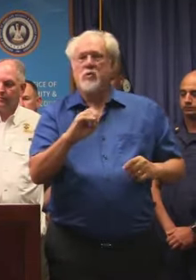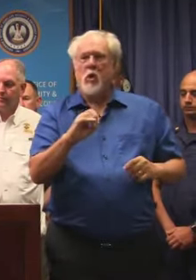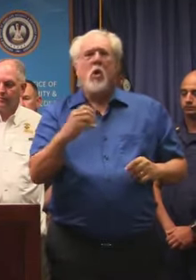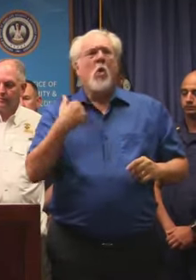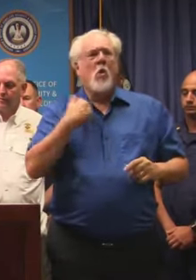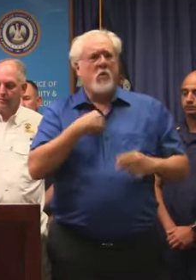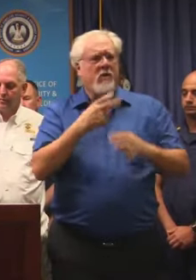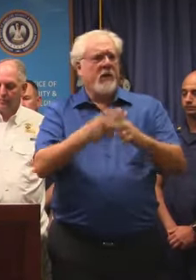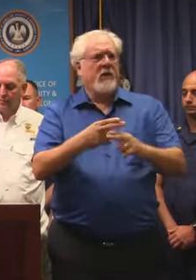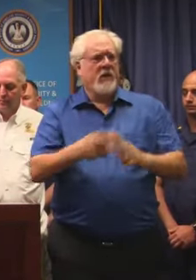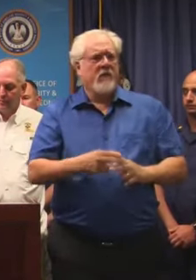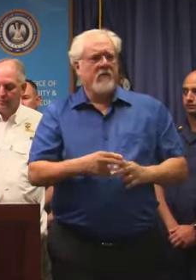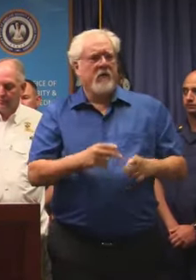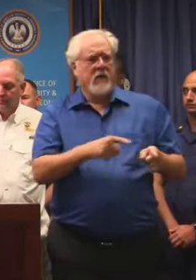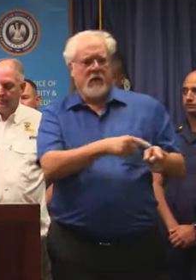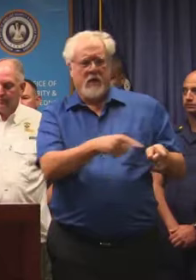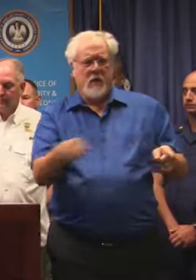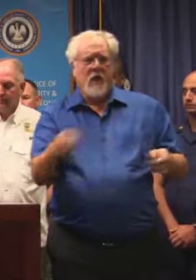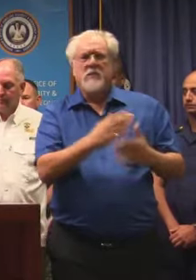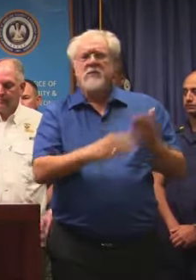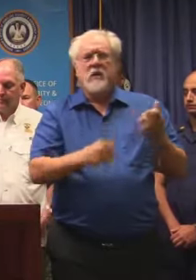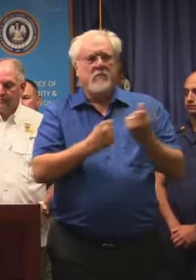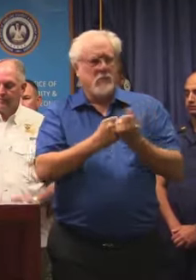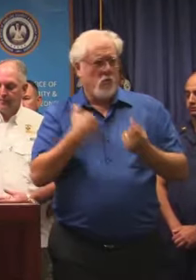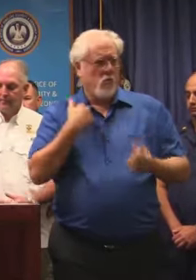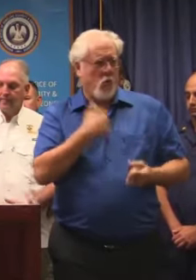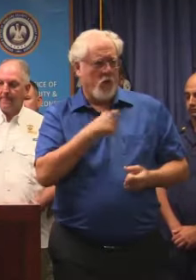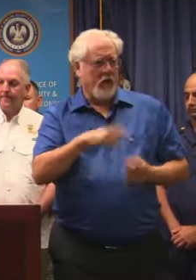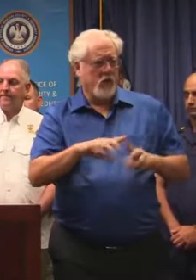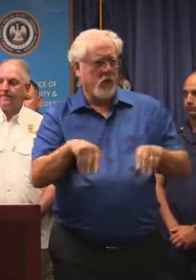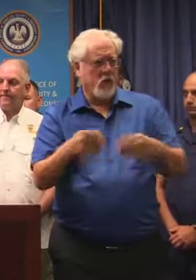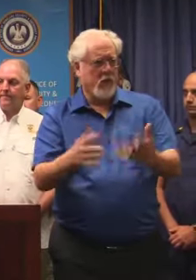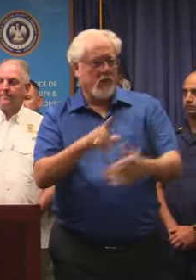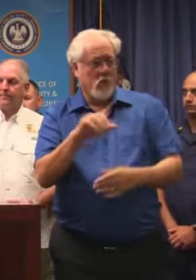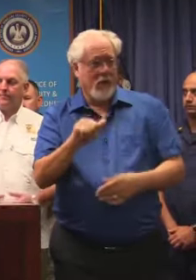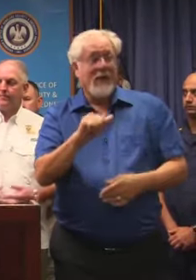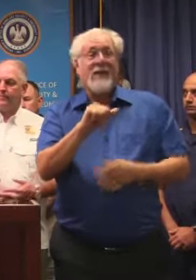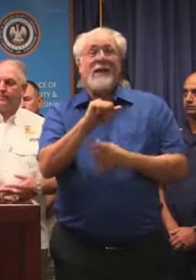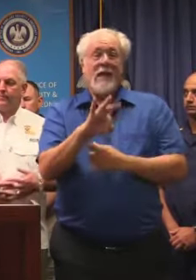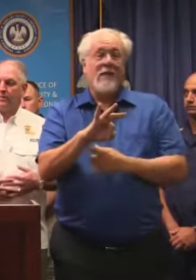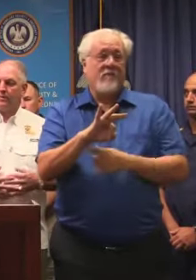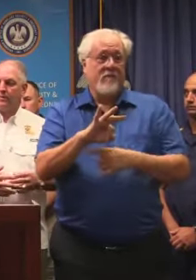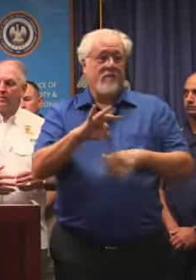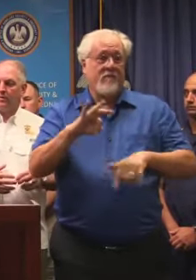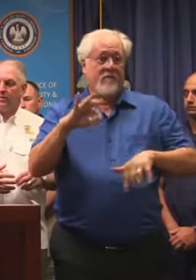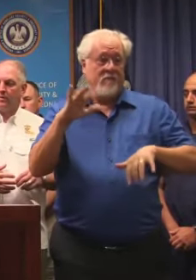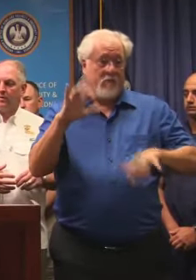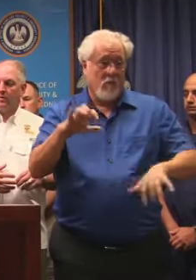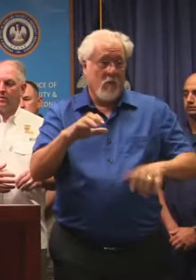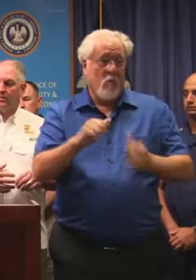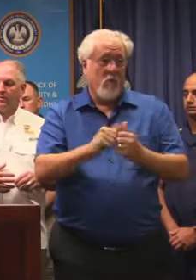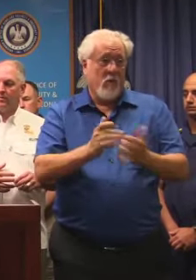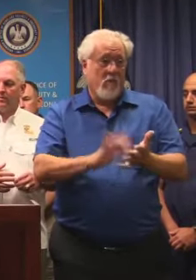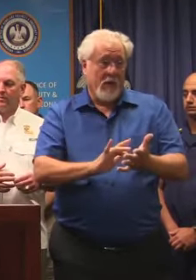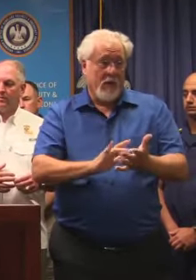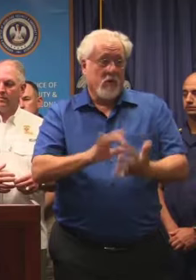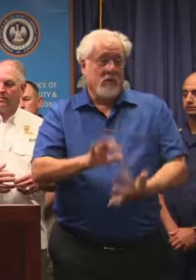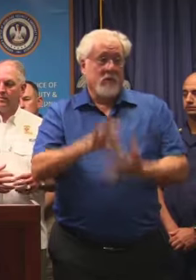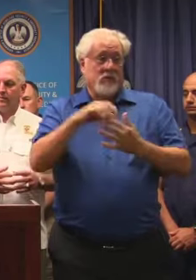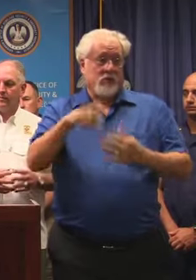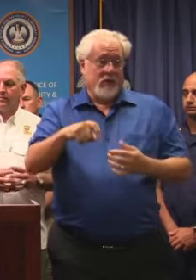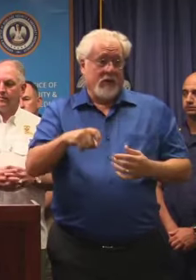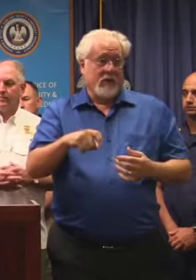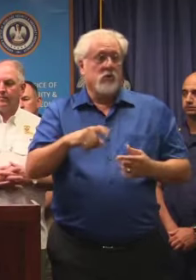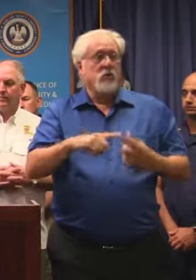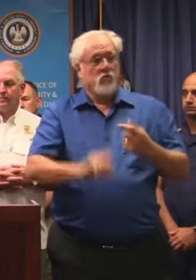we've identified some support that we would need to give Louisiana in case of a storm with medical special needs,